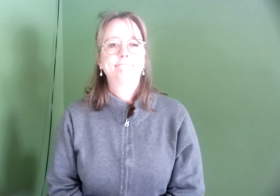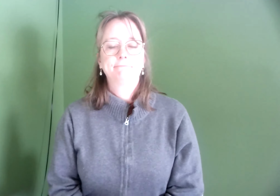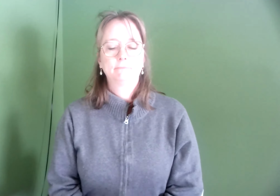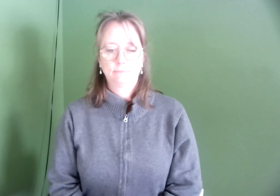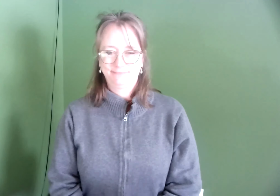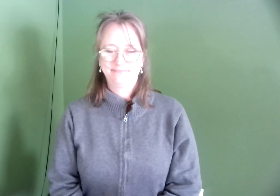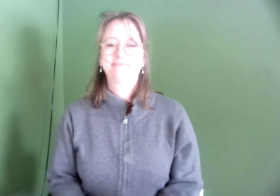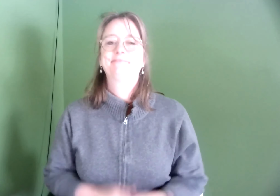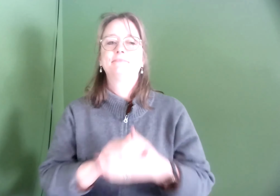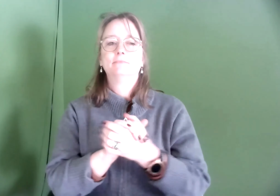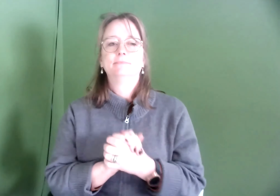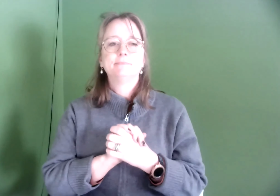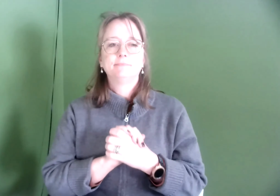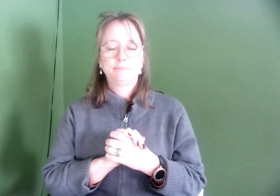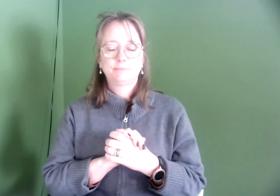servicios. Gracias.